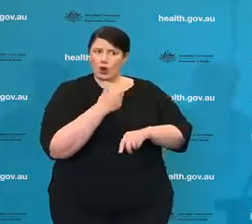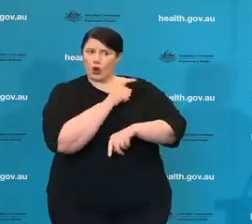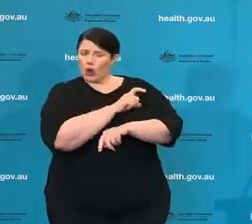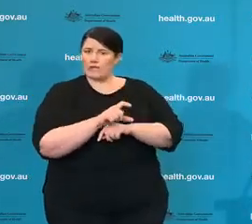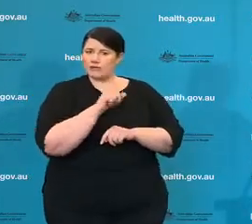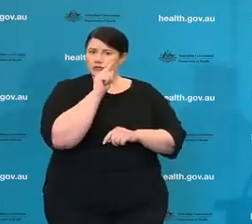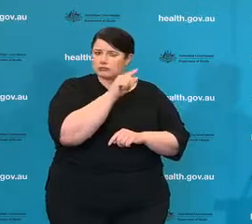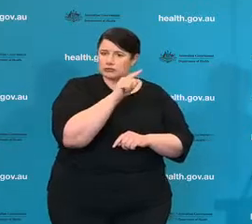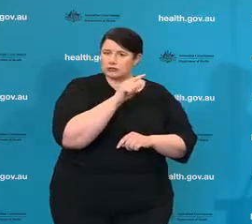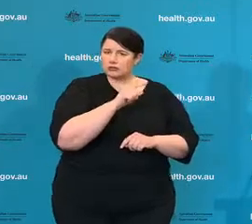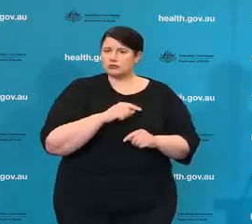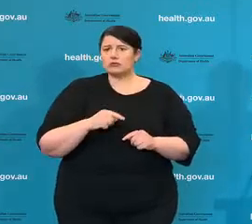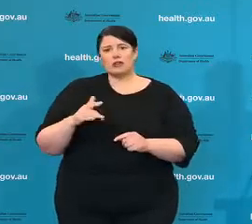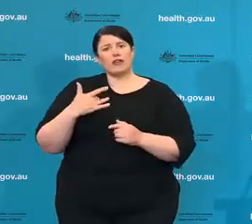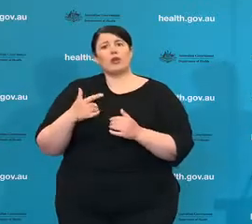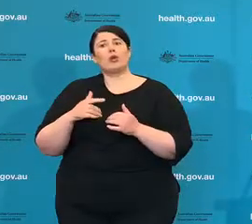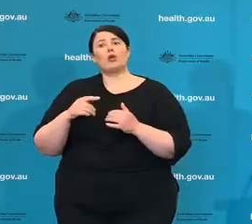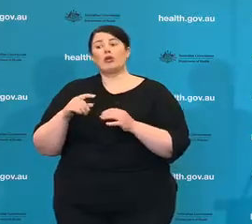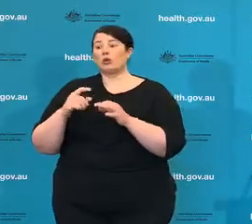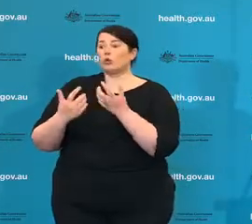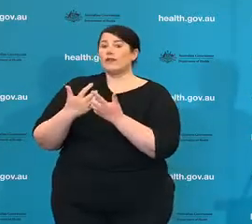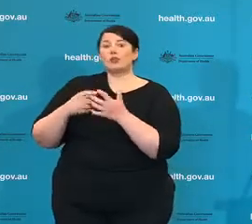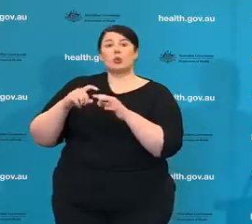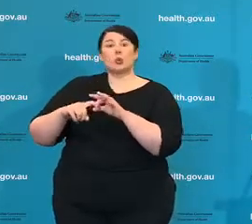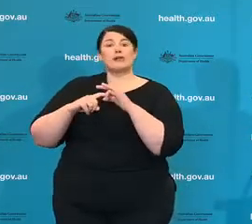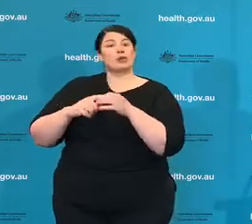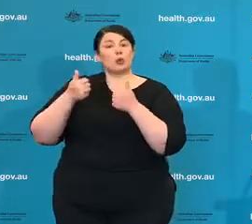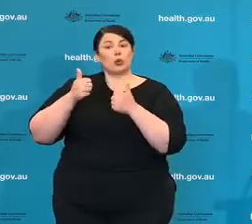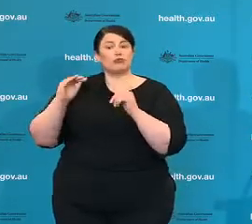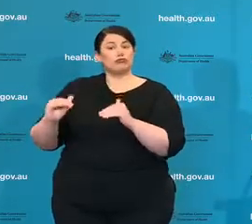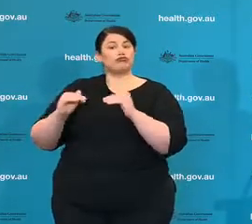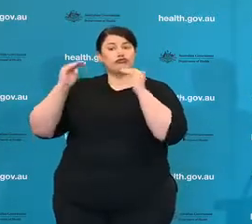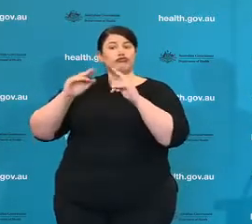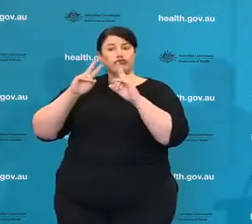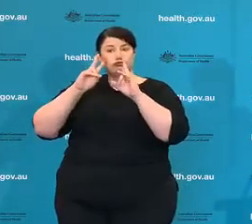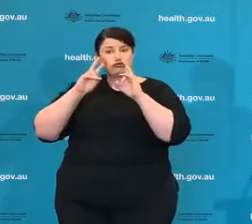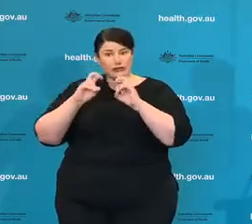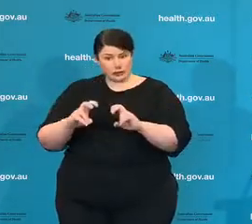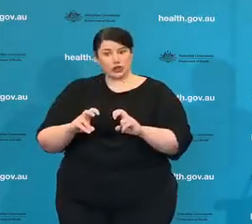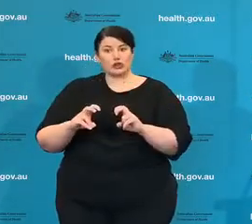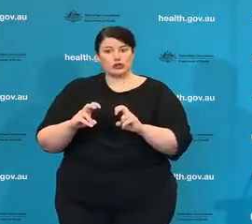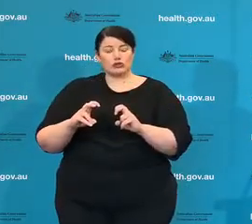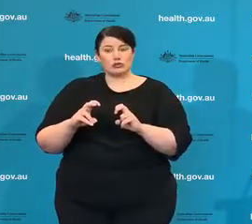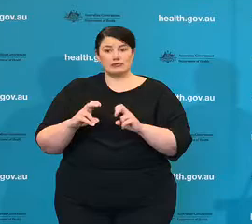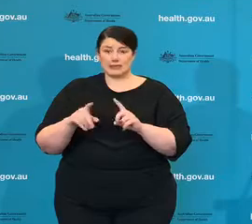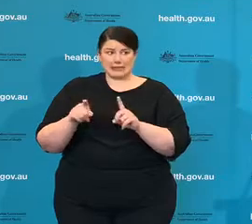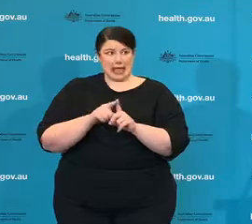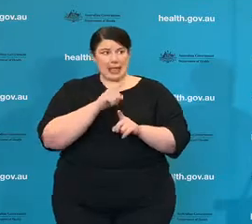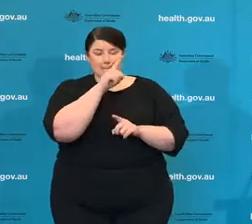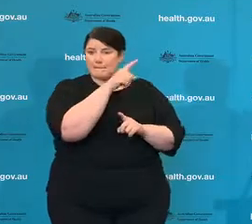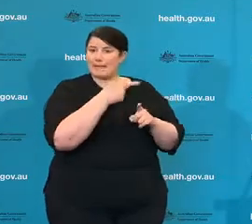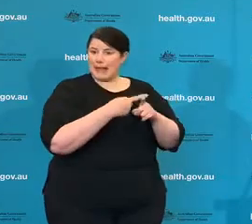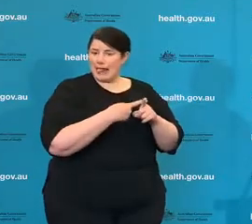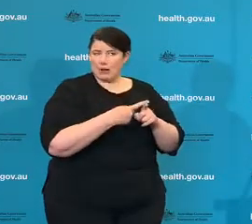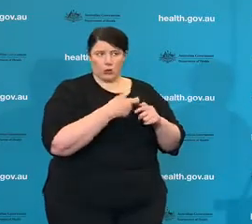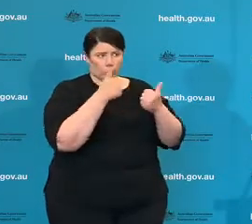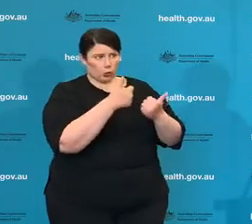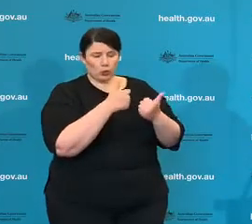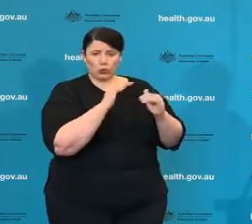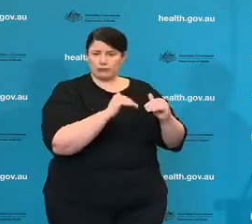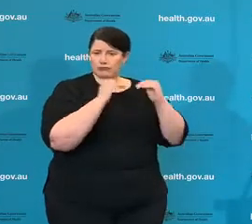the quality of the research at University of Queensland, just as we are with the quality of the research at Oxford. With regard to